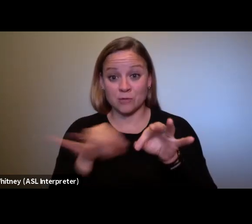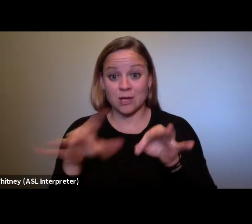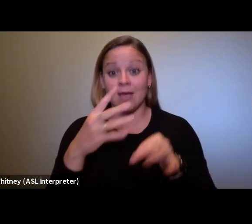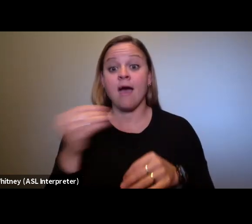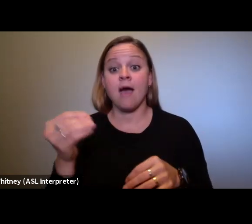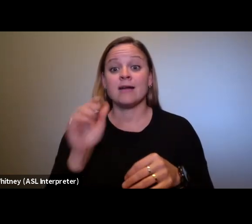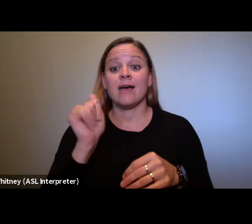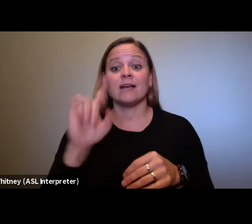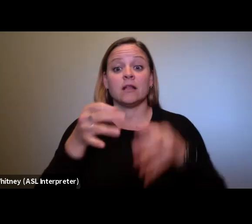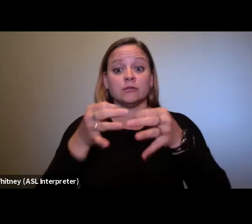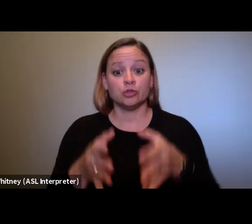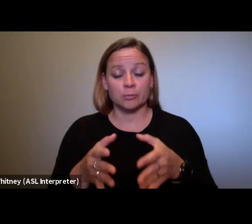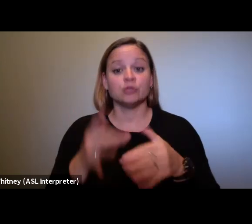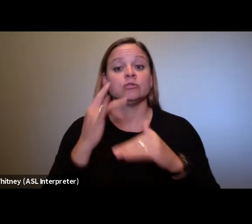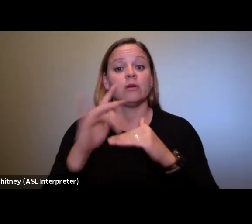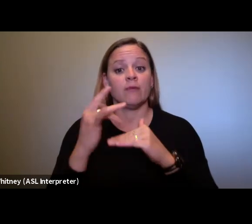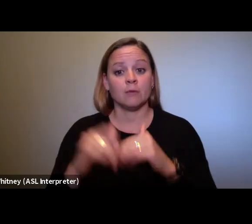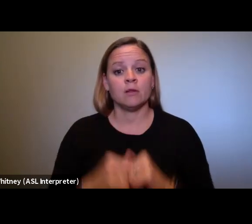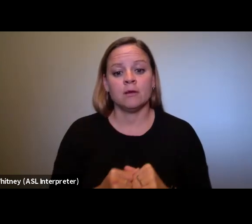and ASL interpreters are available.